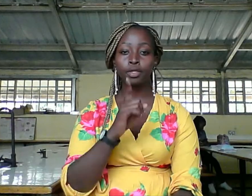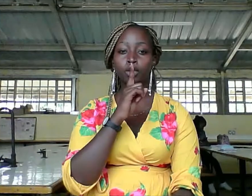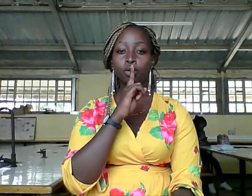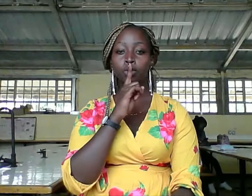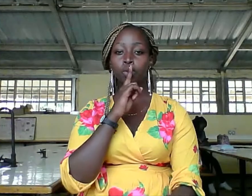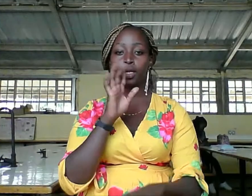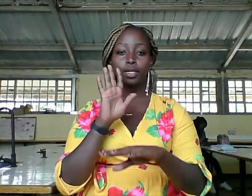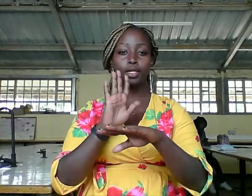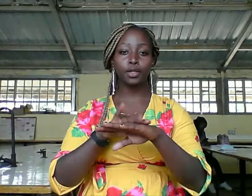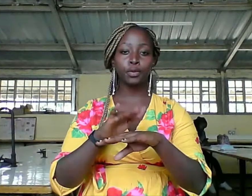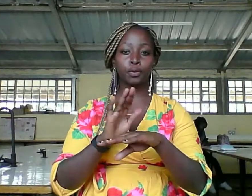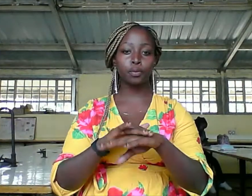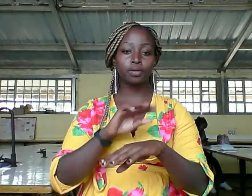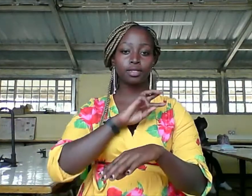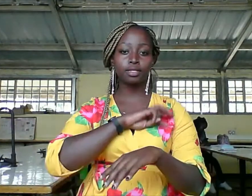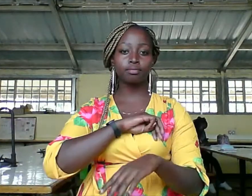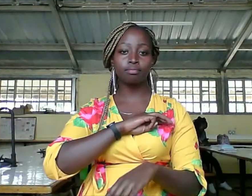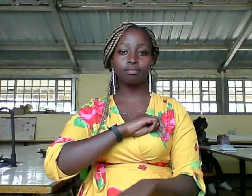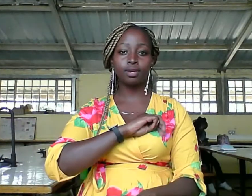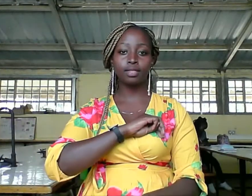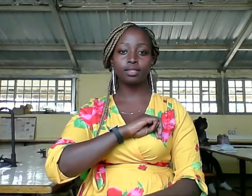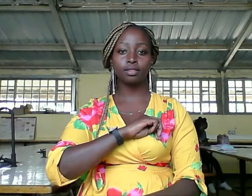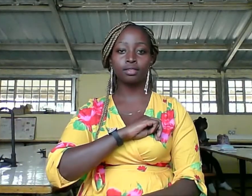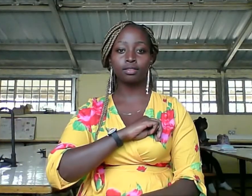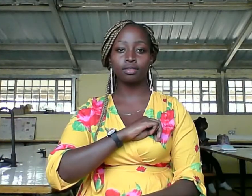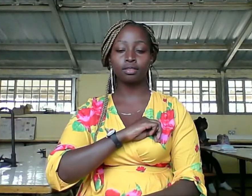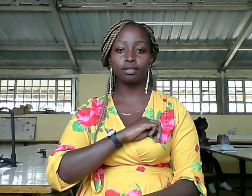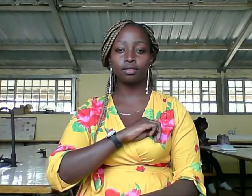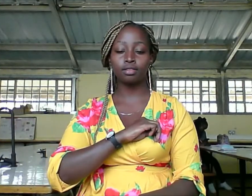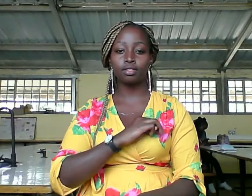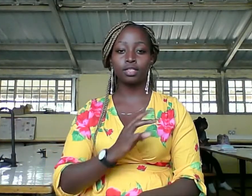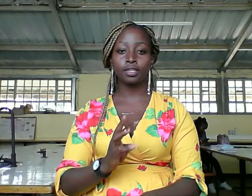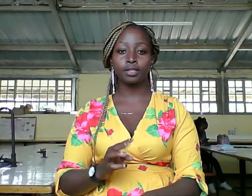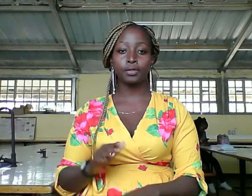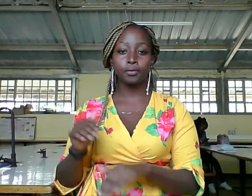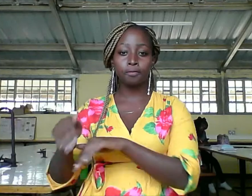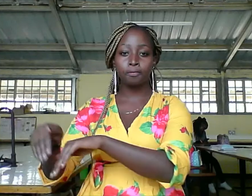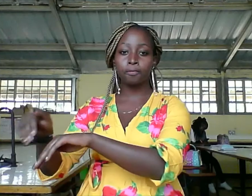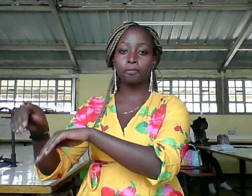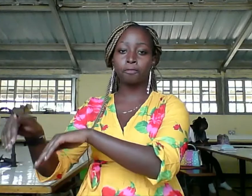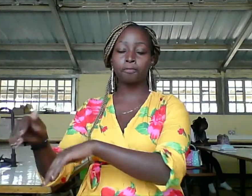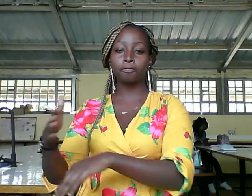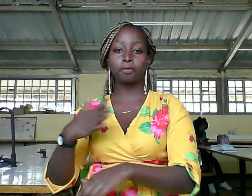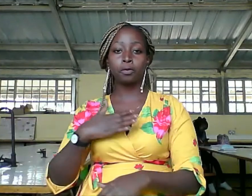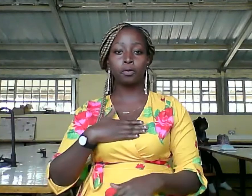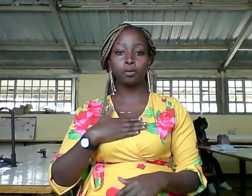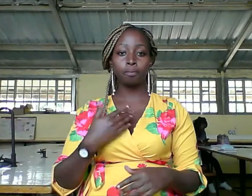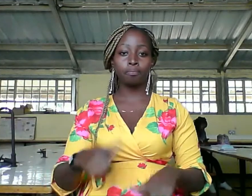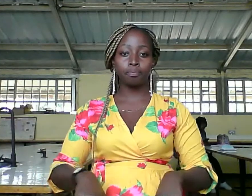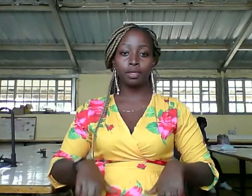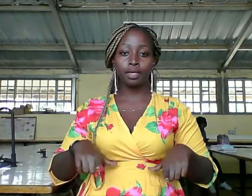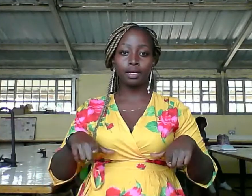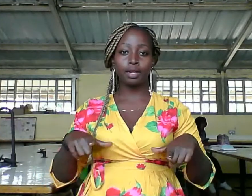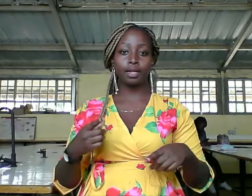Surely, goodness and mercy will follow me all the days of my life, and I will dwell in the house of the